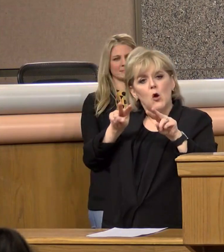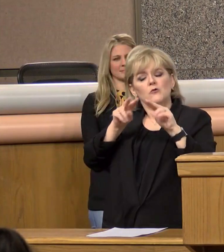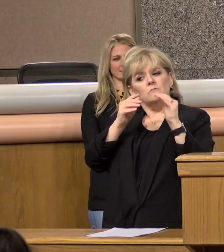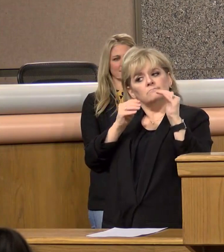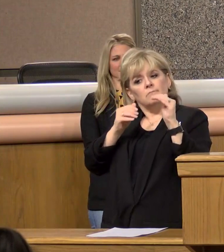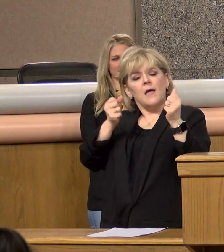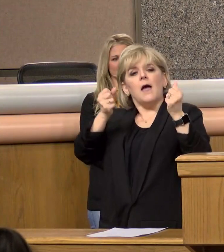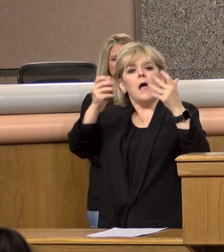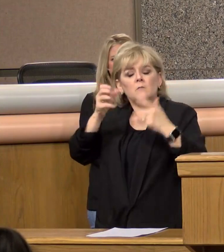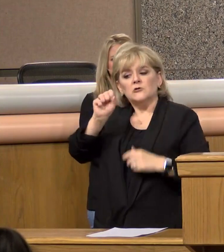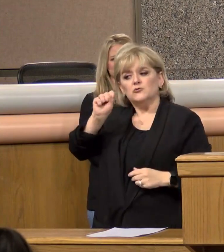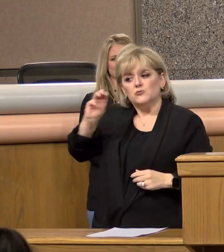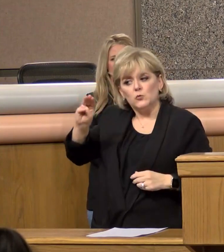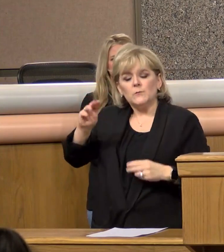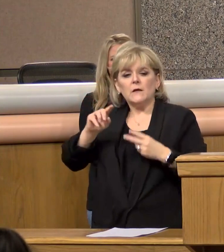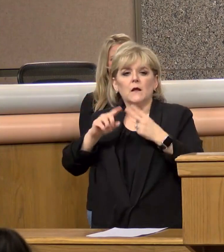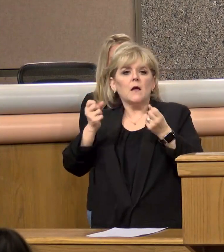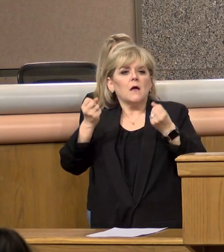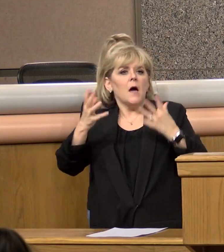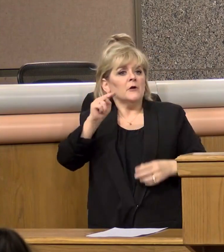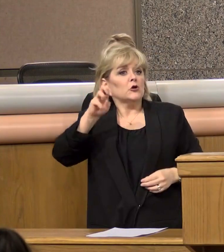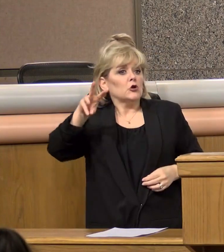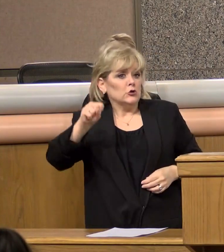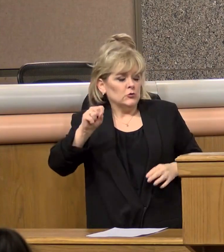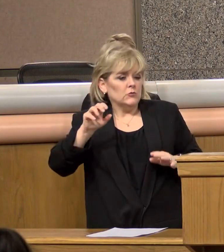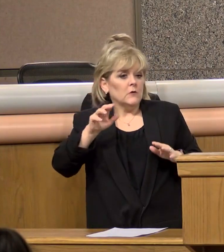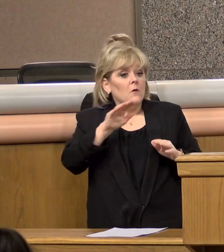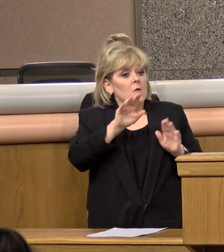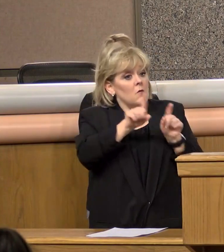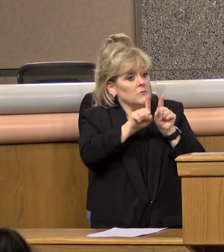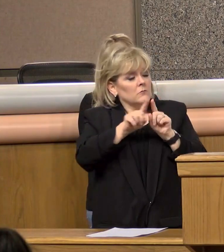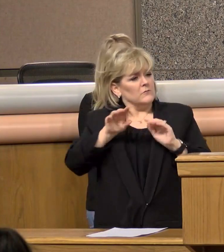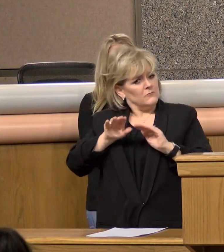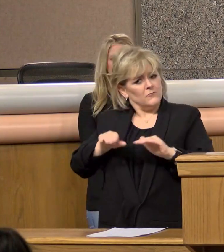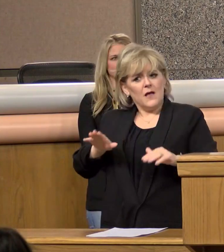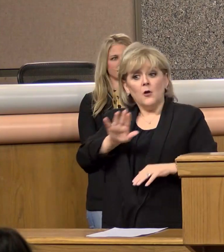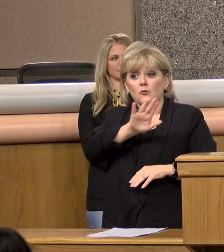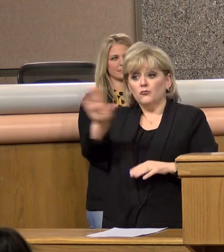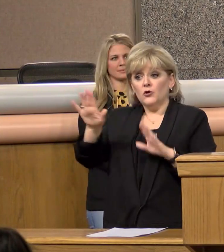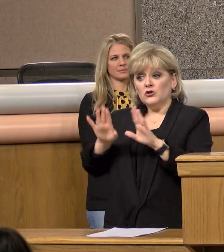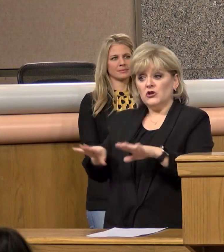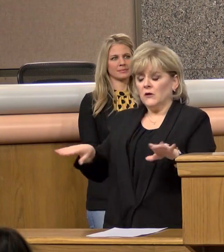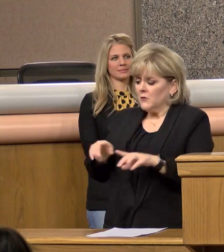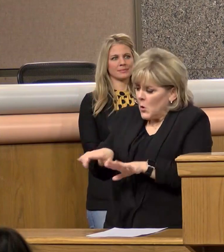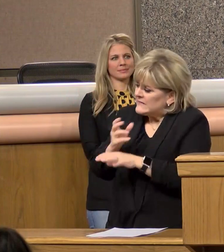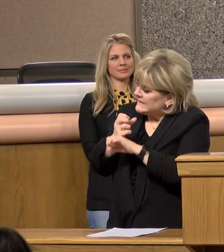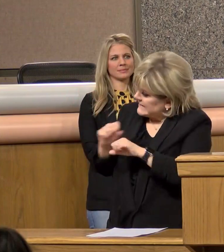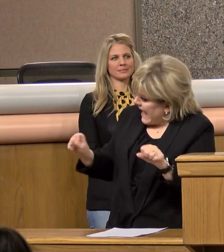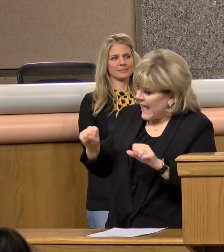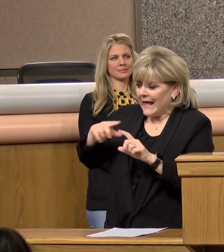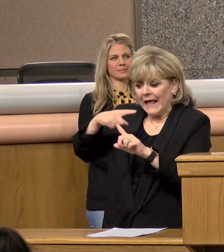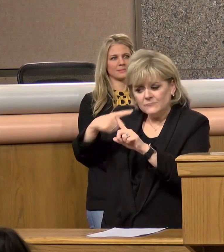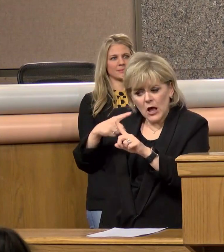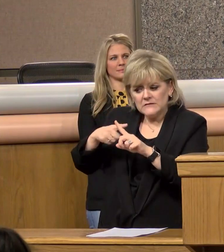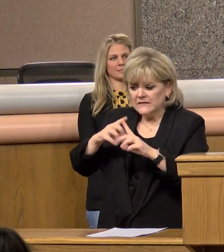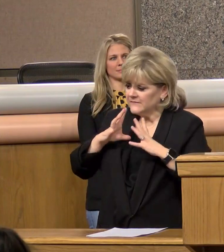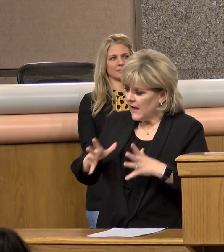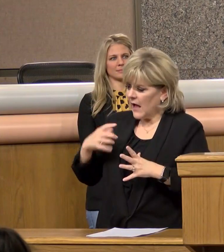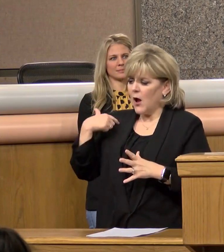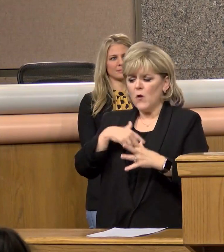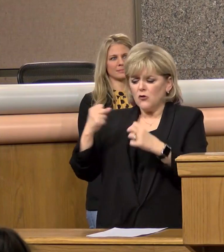in terms of media and social media. Also remind your children that they are safe. Maintain a positive attitude. We are strong West